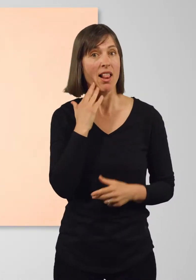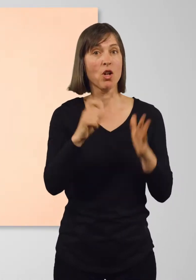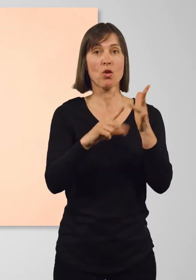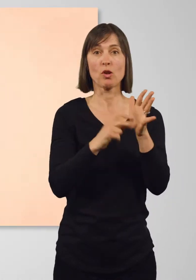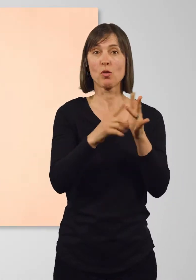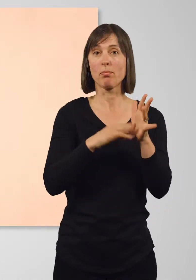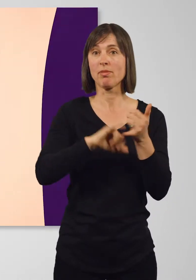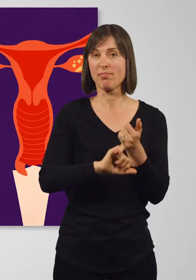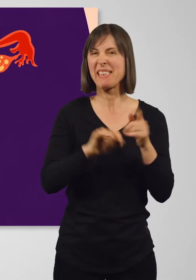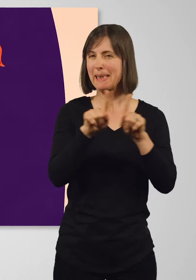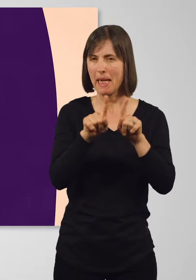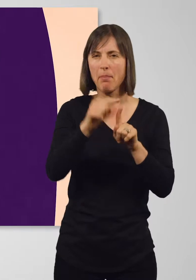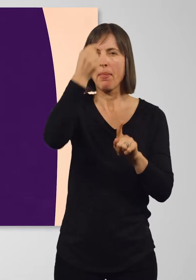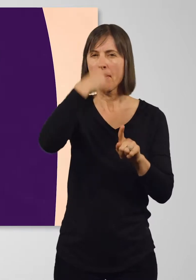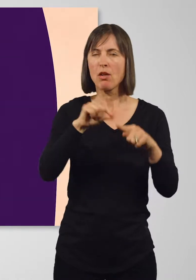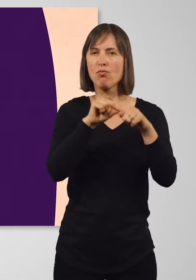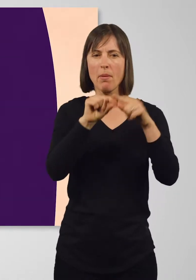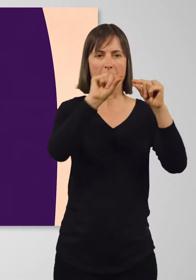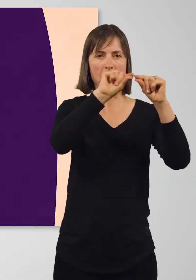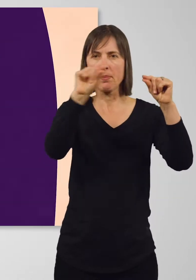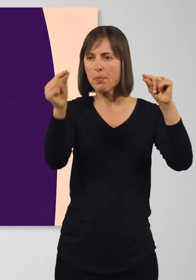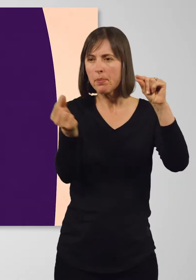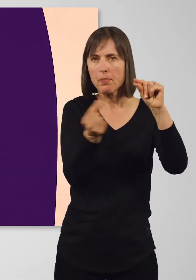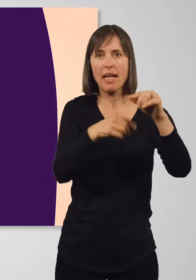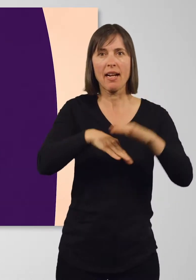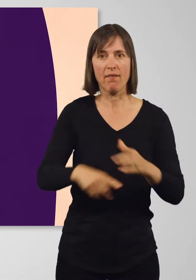Female condoms are tubes that can be inserted into the vagina.